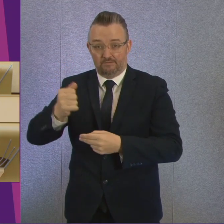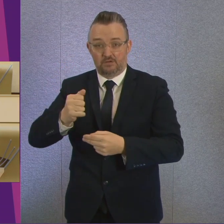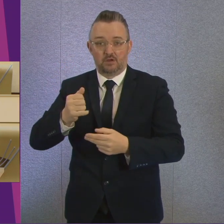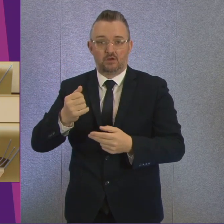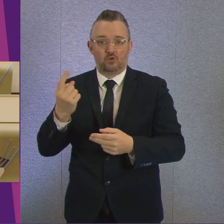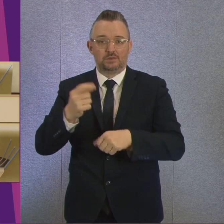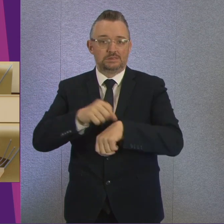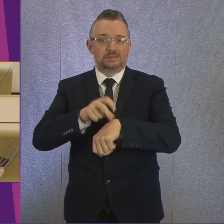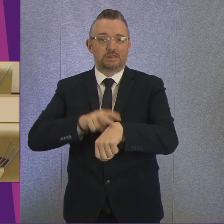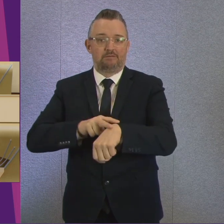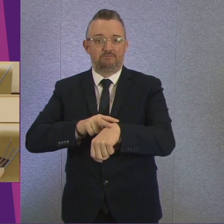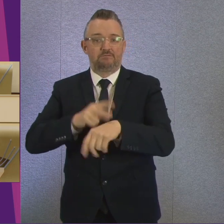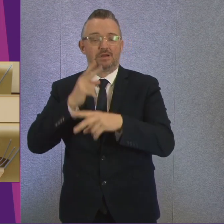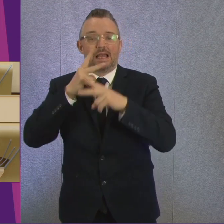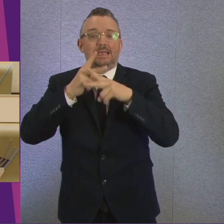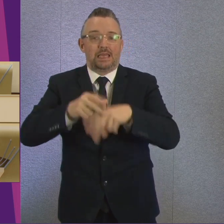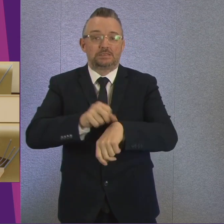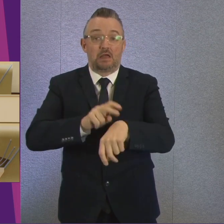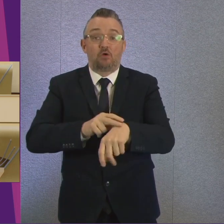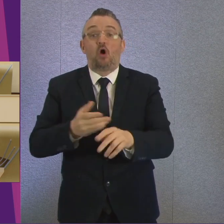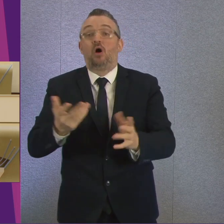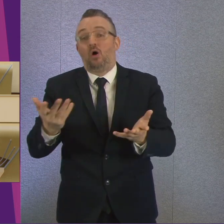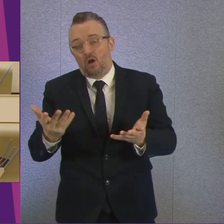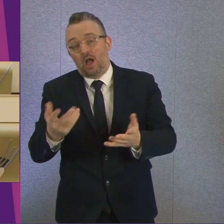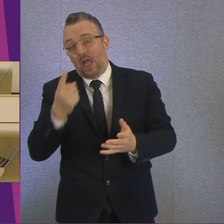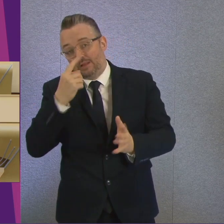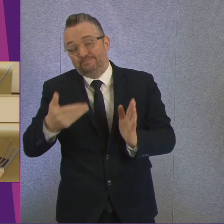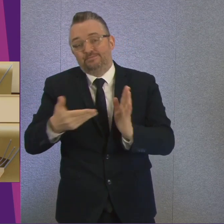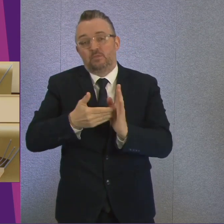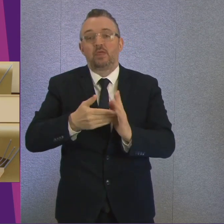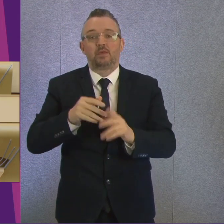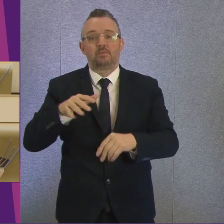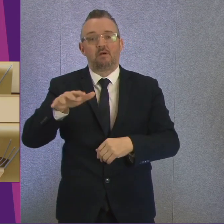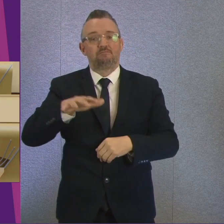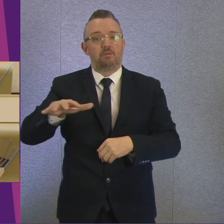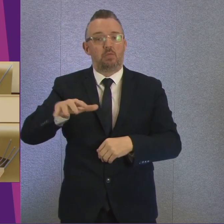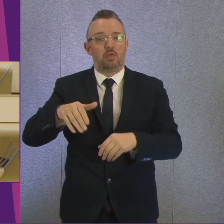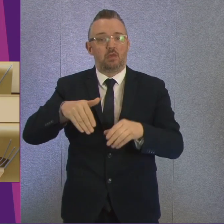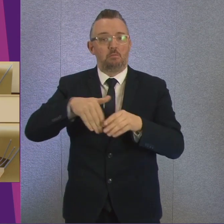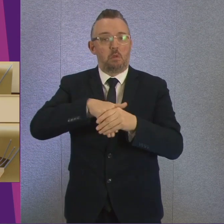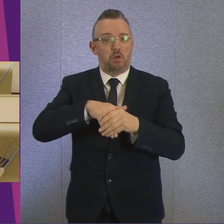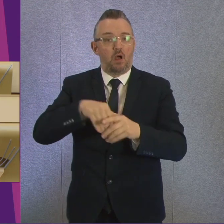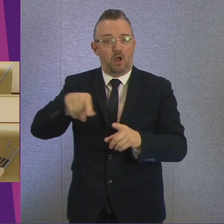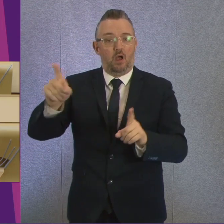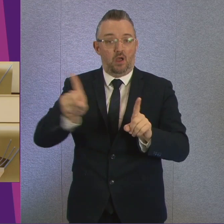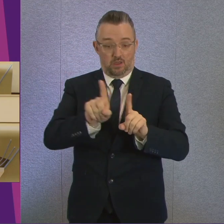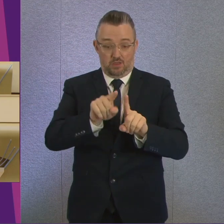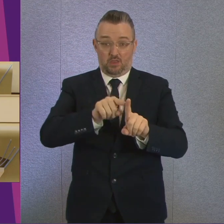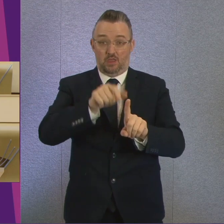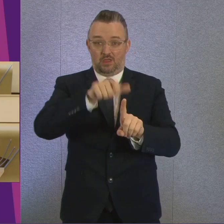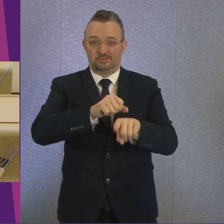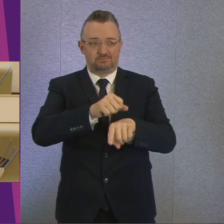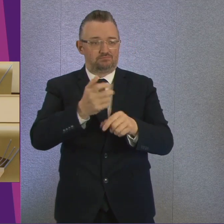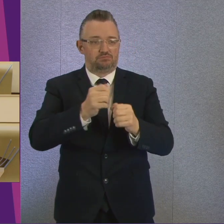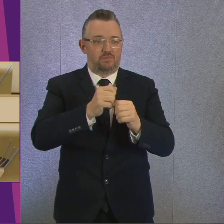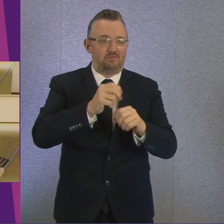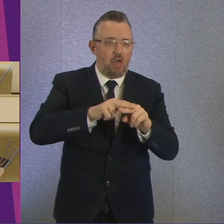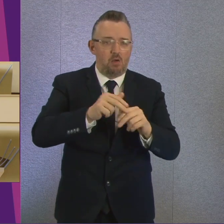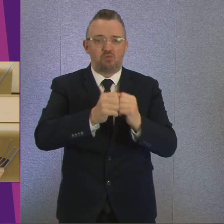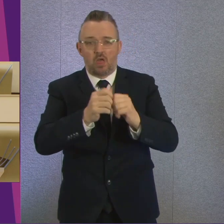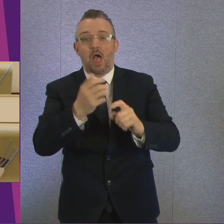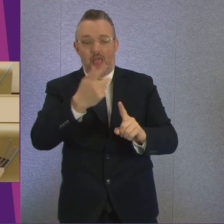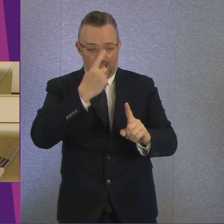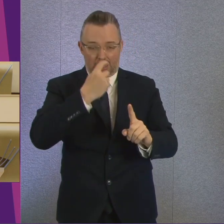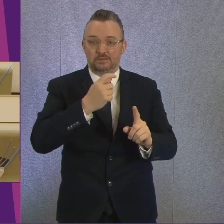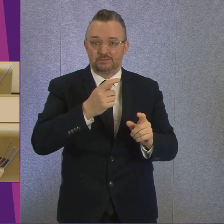to be tested, or the family member, if they are engaged in household isolating, may help. I know that some parts of